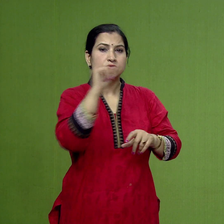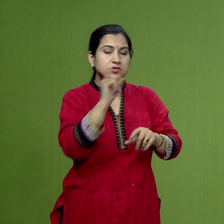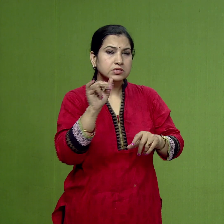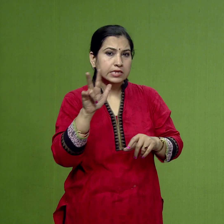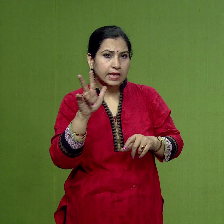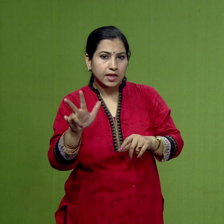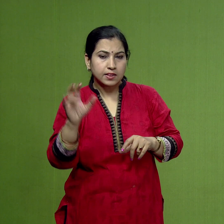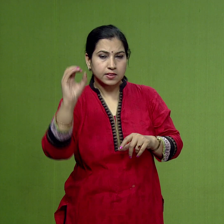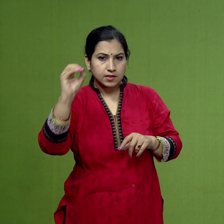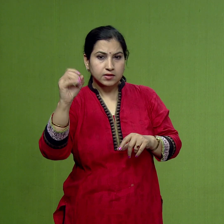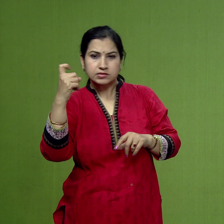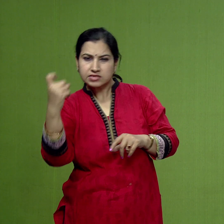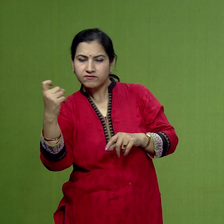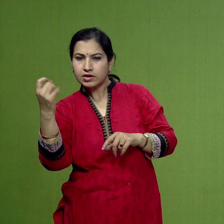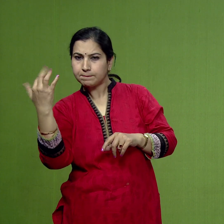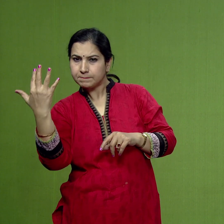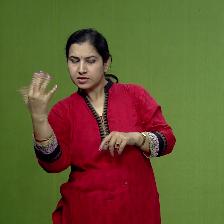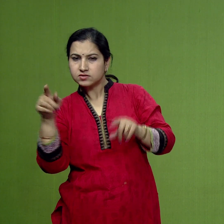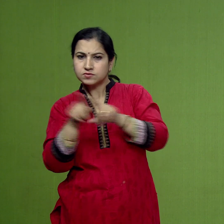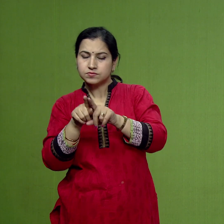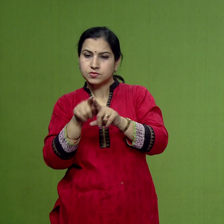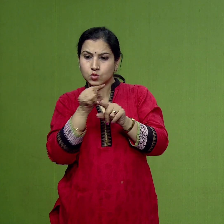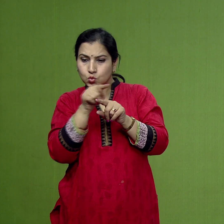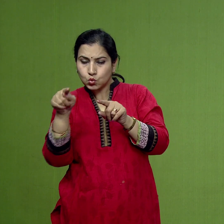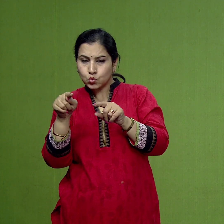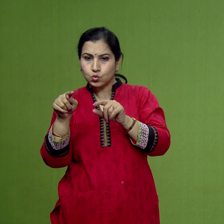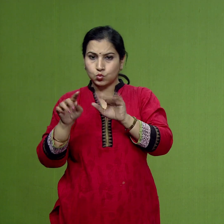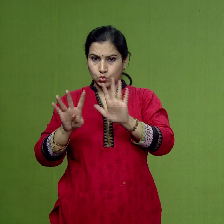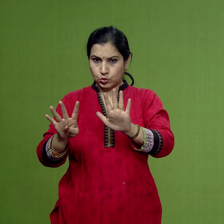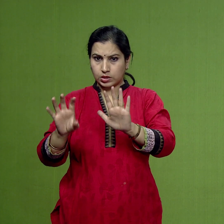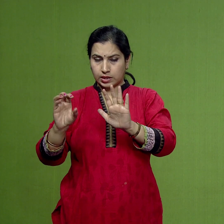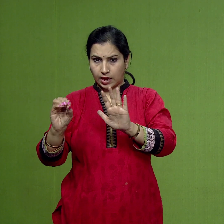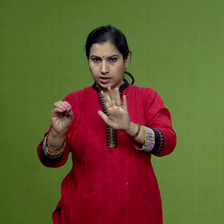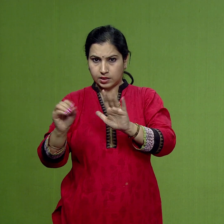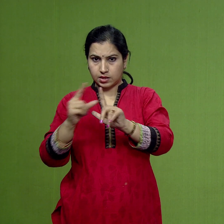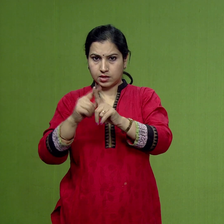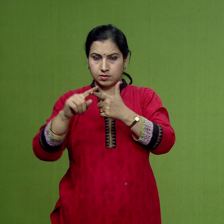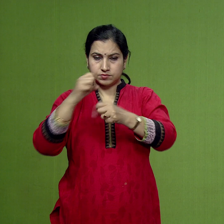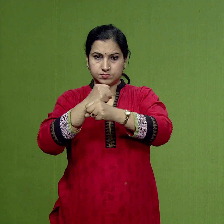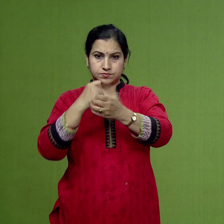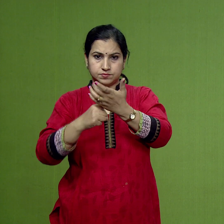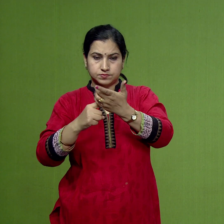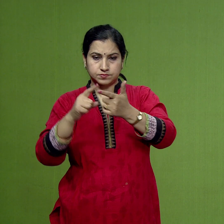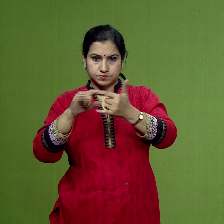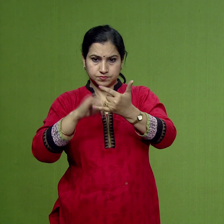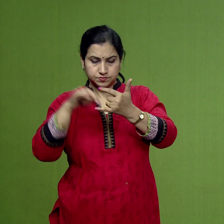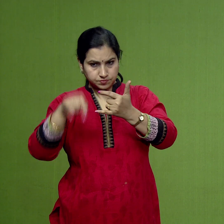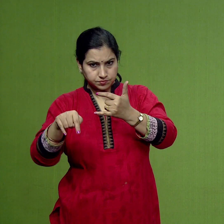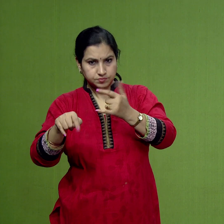degrees 7 minutes east to 97 degree 25 minutes east longitudes, which is of